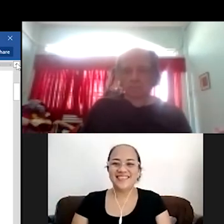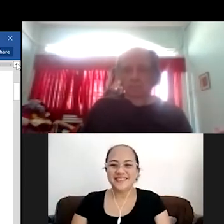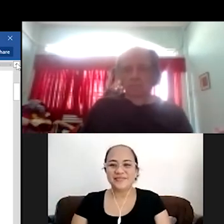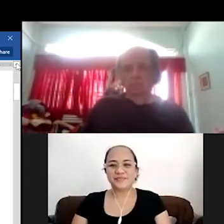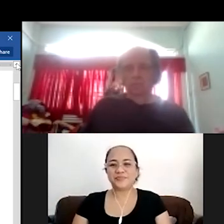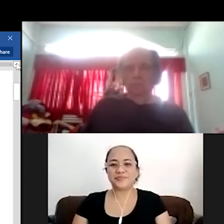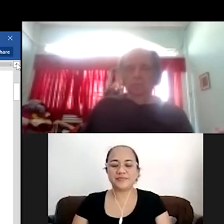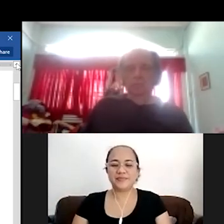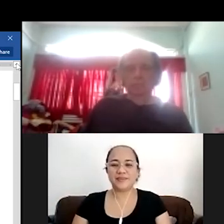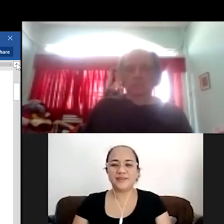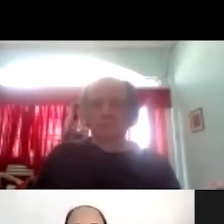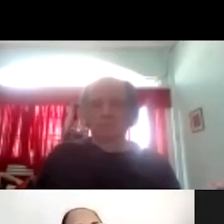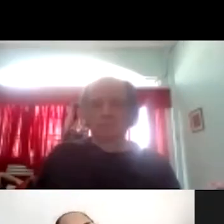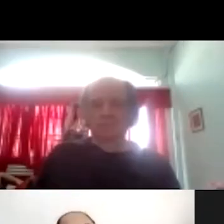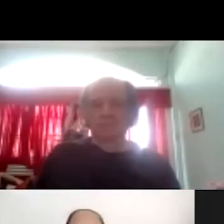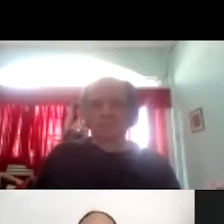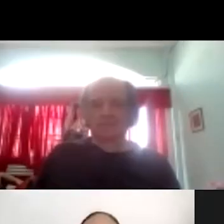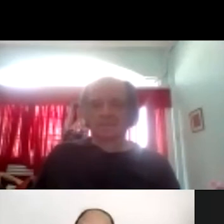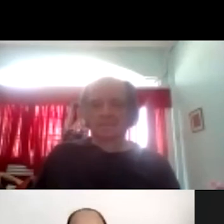All right, sir. Go ahead.